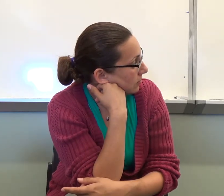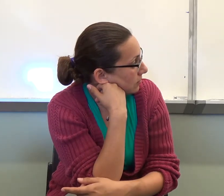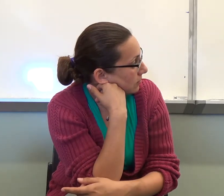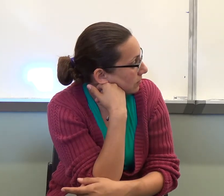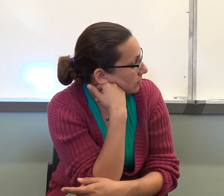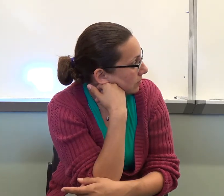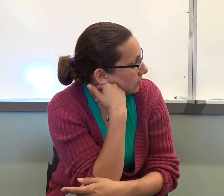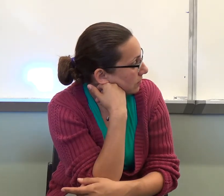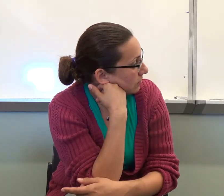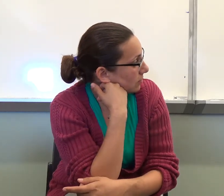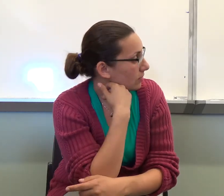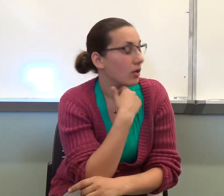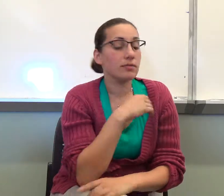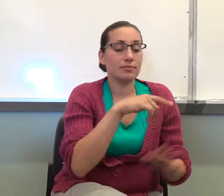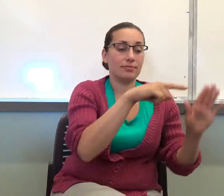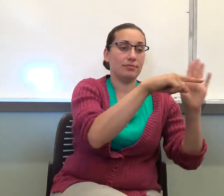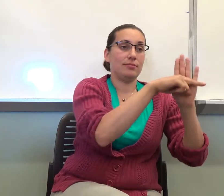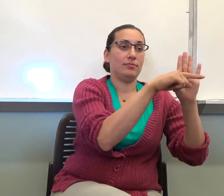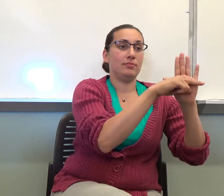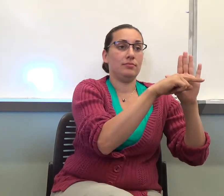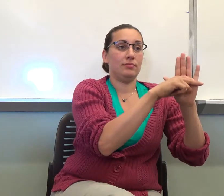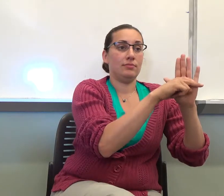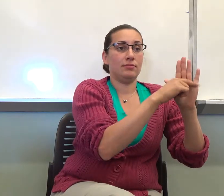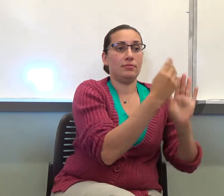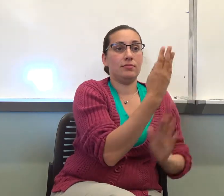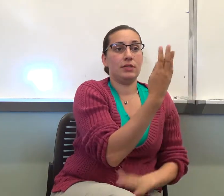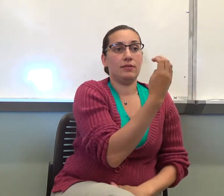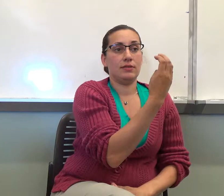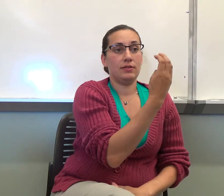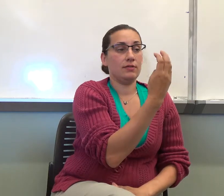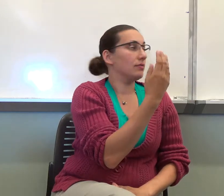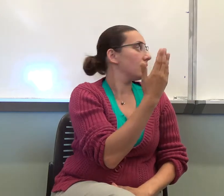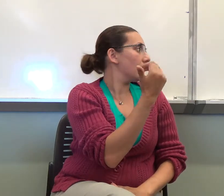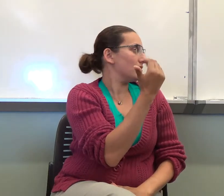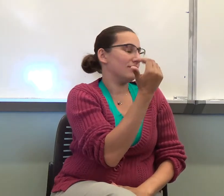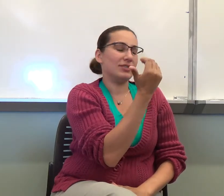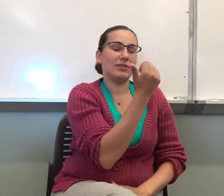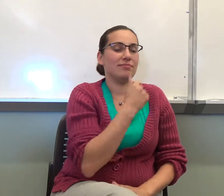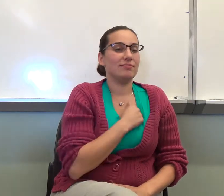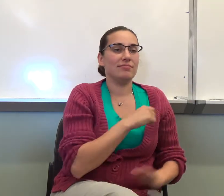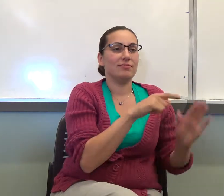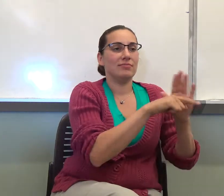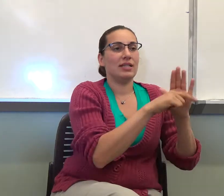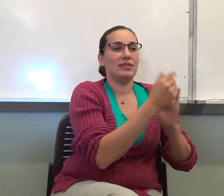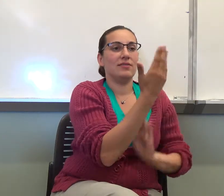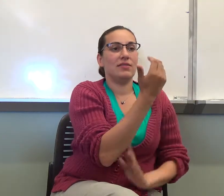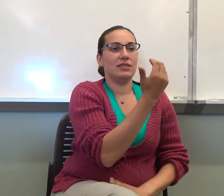Minus 15 W's, plus 4 W's, minus W.